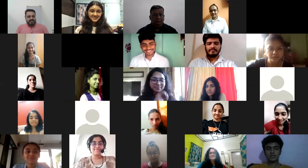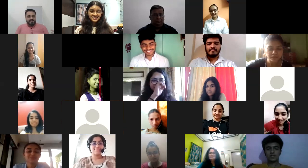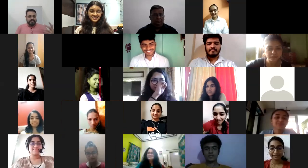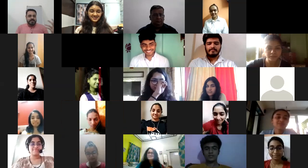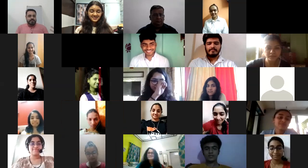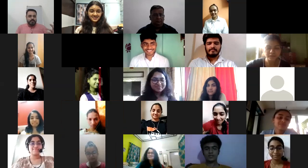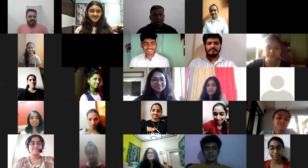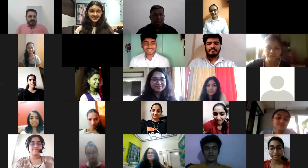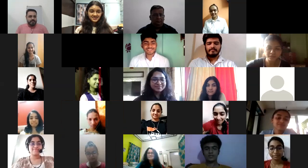But what does that mean?